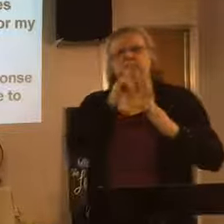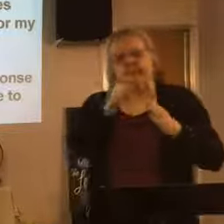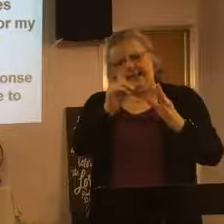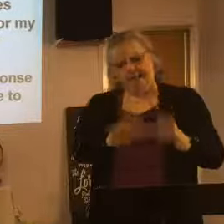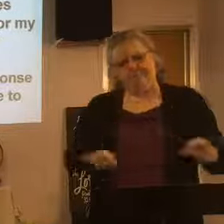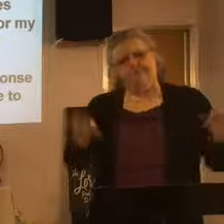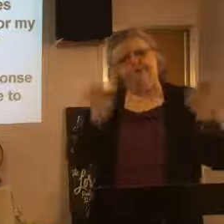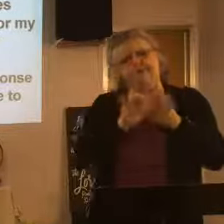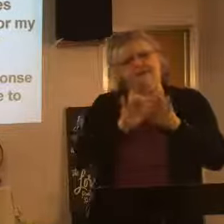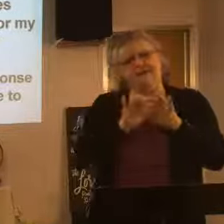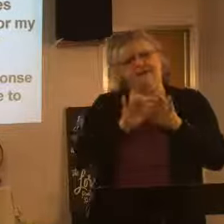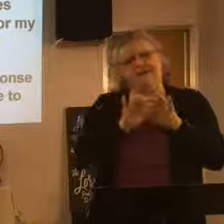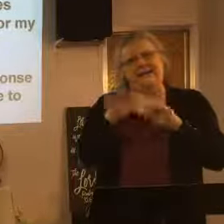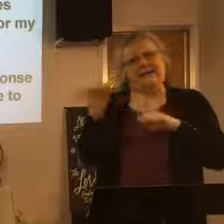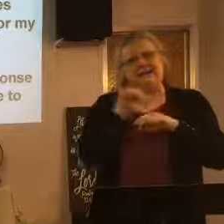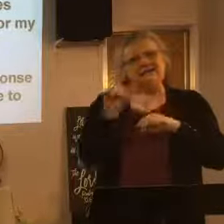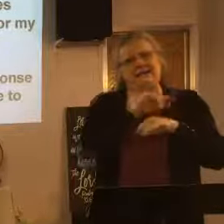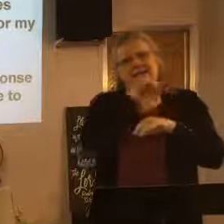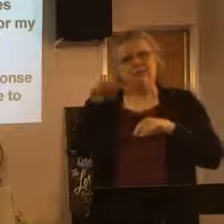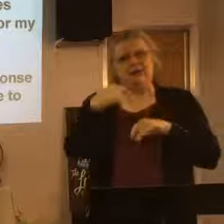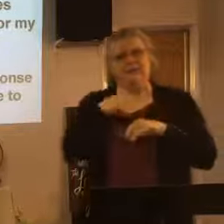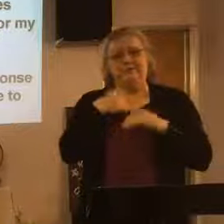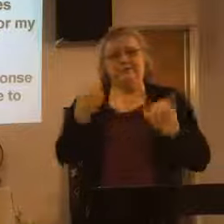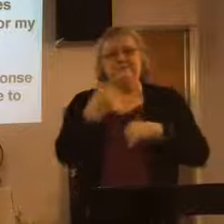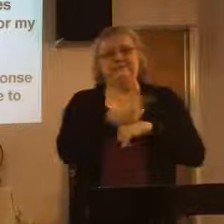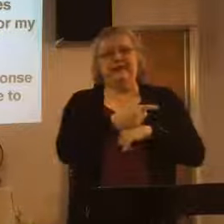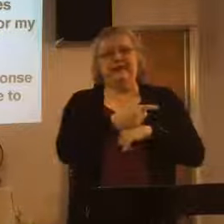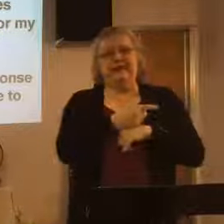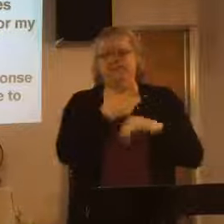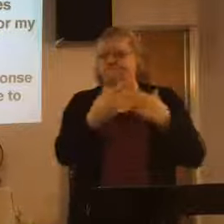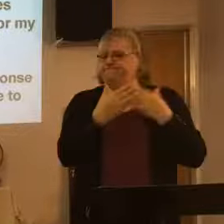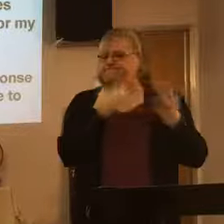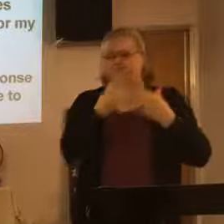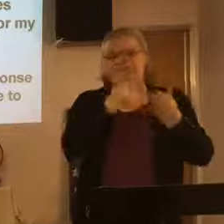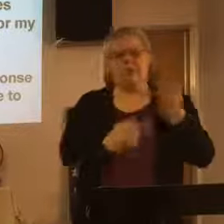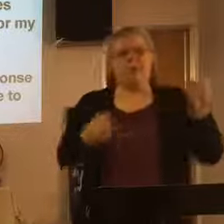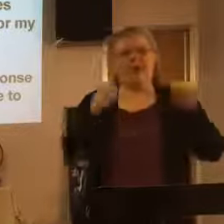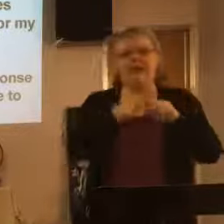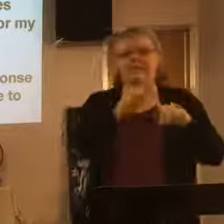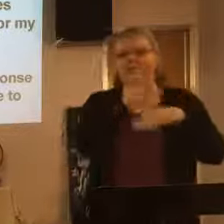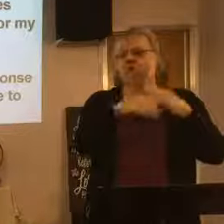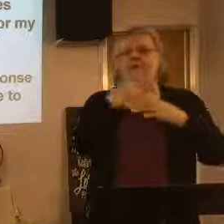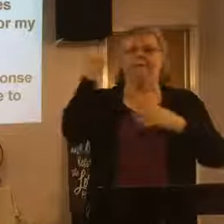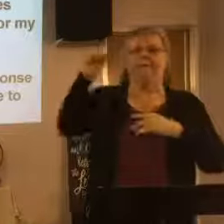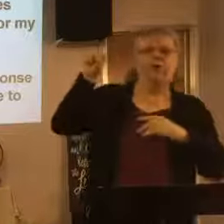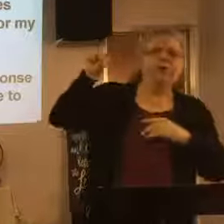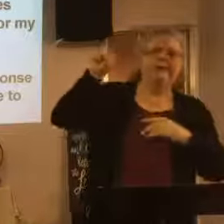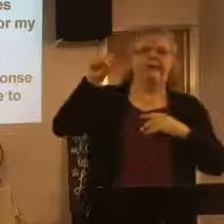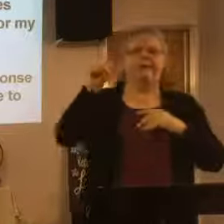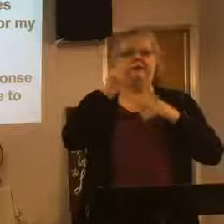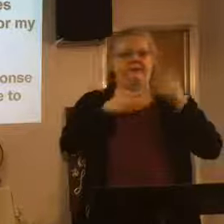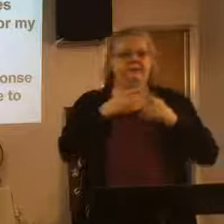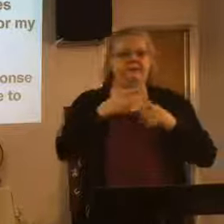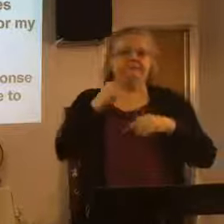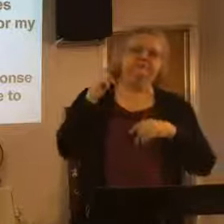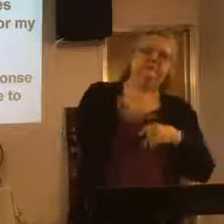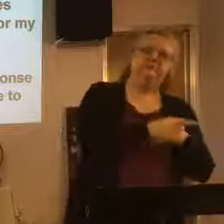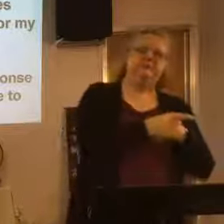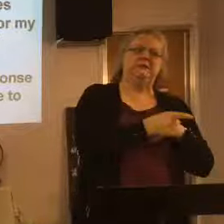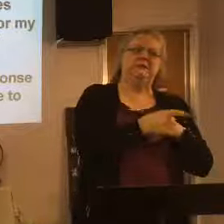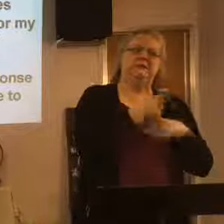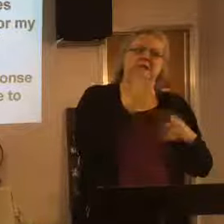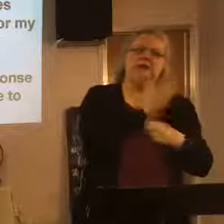important, and it's the same for us today. In spite of the protests, people demanding their rights,